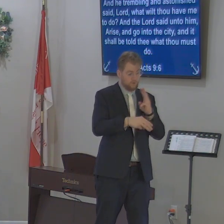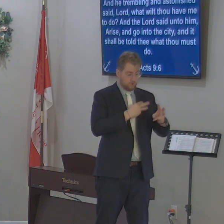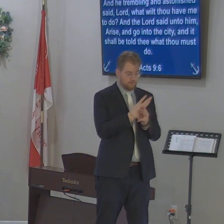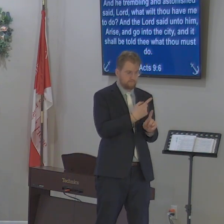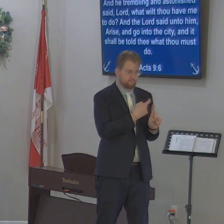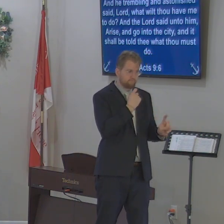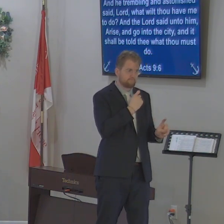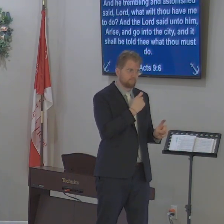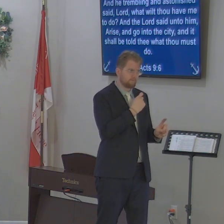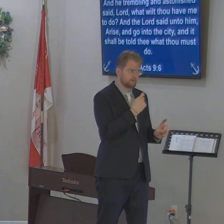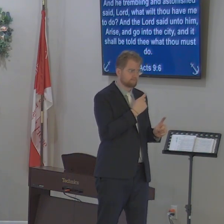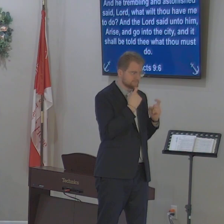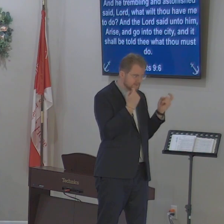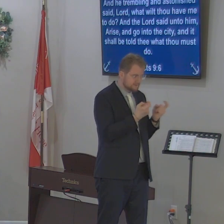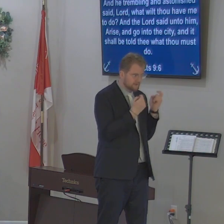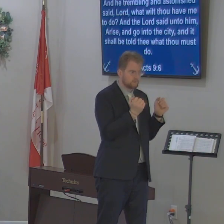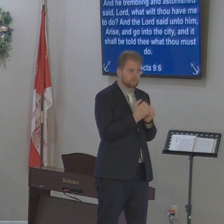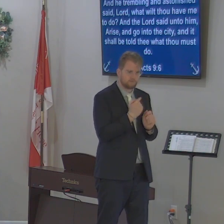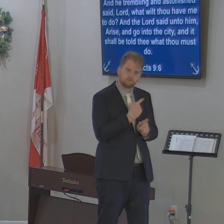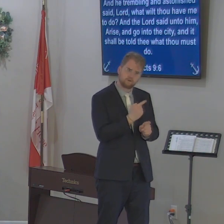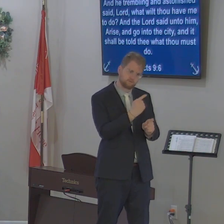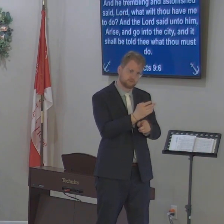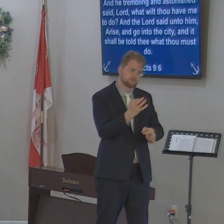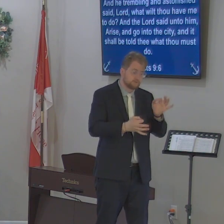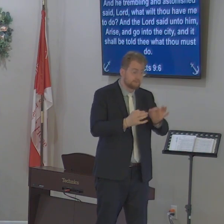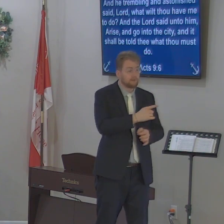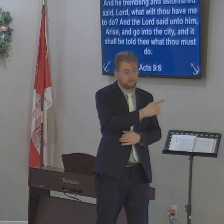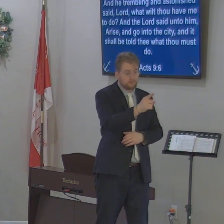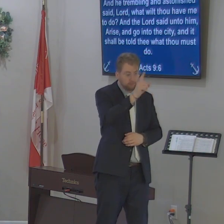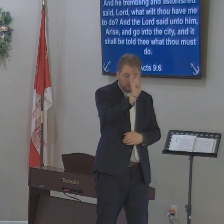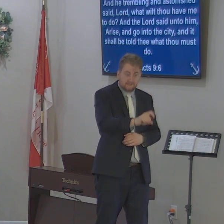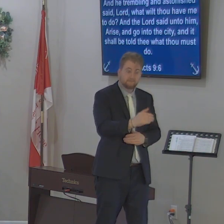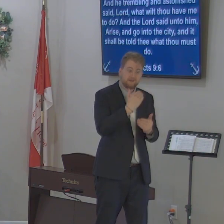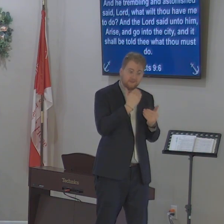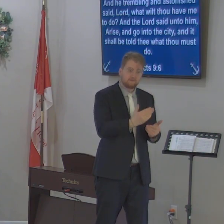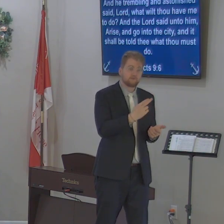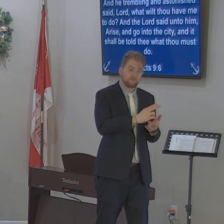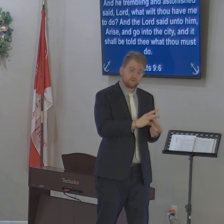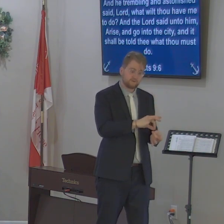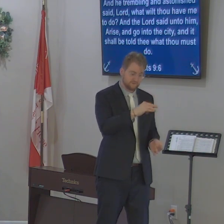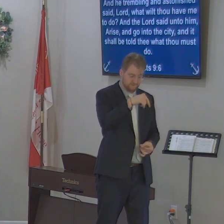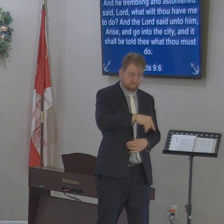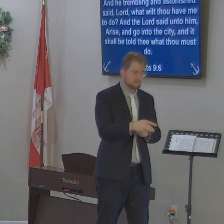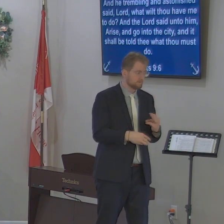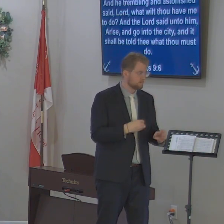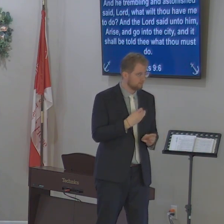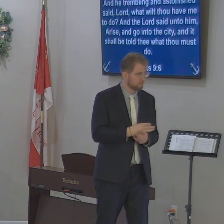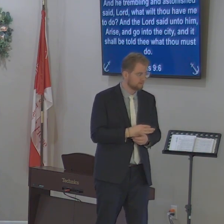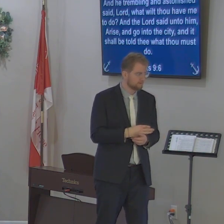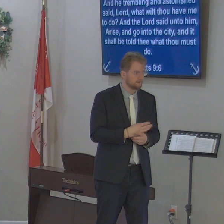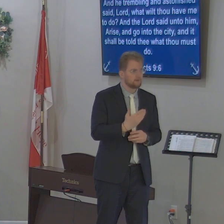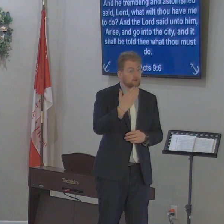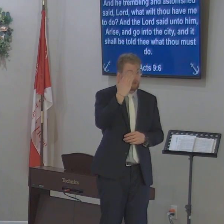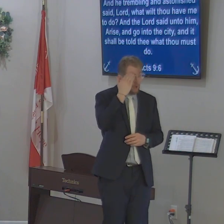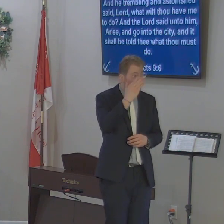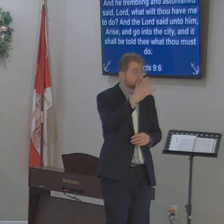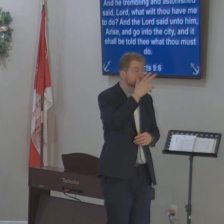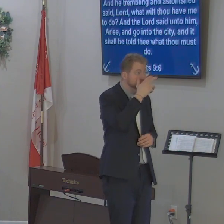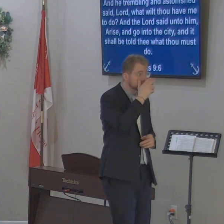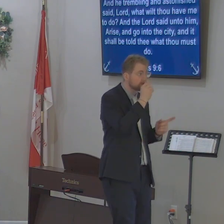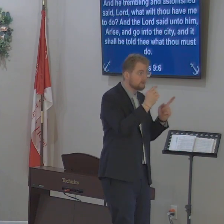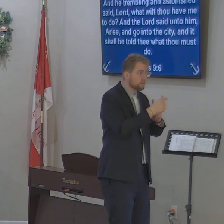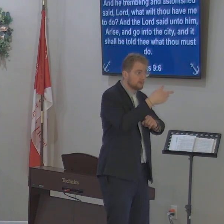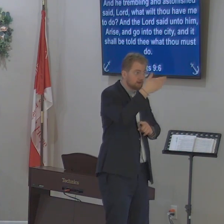You ought to be thankful that the Holy Spirit of God is in this world. One day it's not going to be. Knowing, hearing, and seeing the Word of God were the pricks done by the